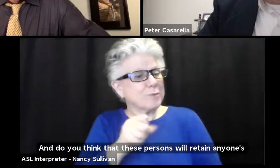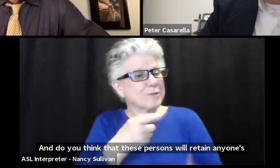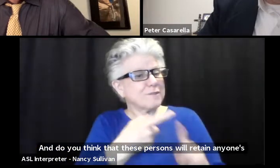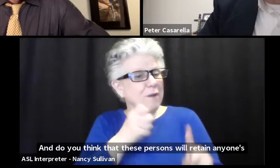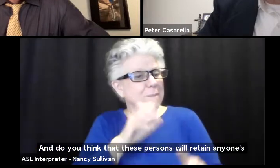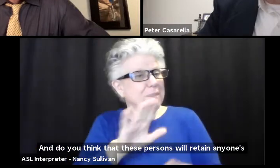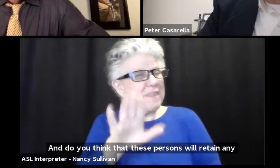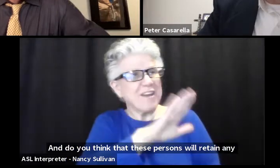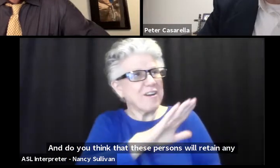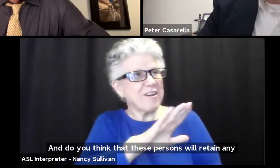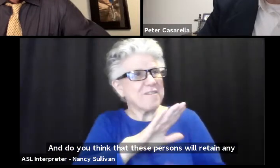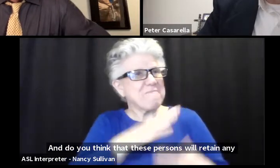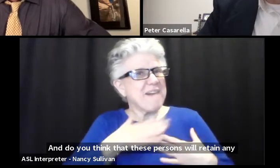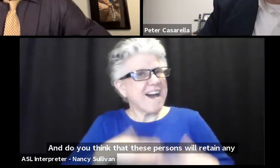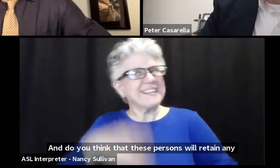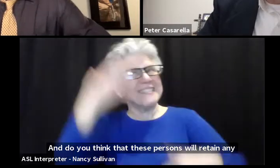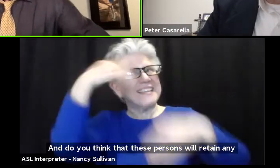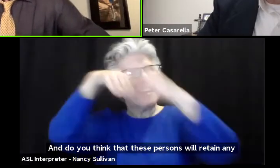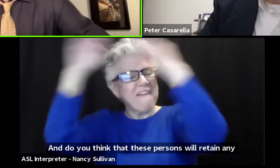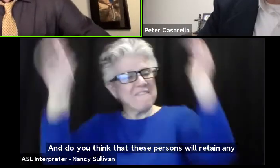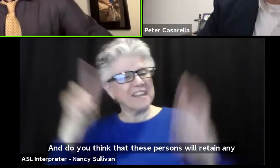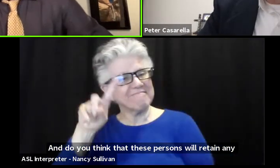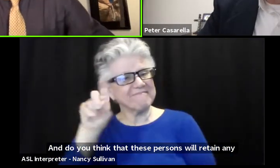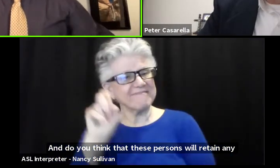bodies in heaven?